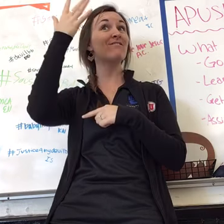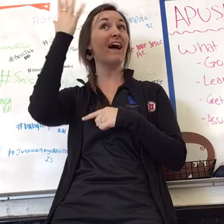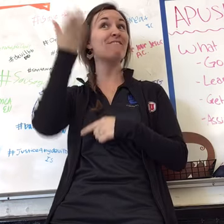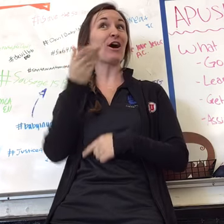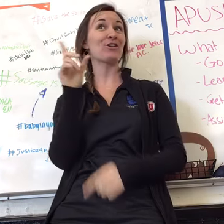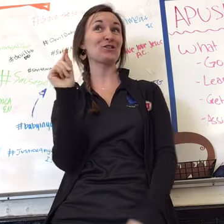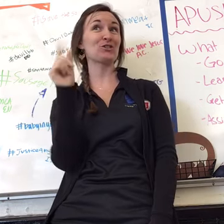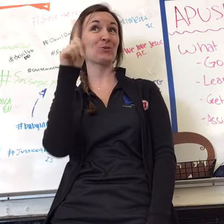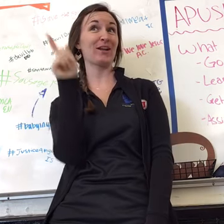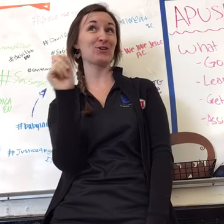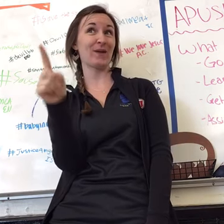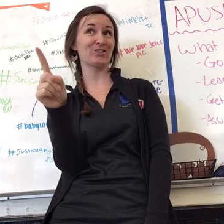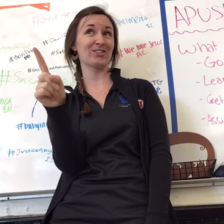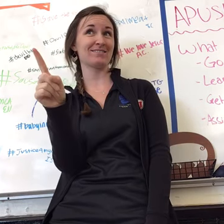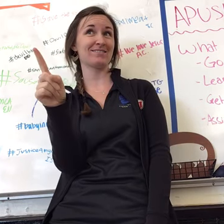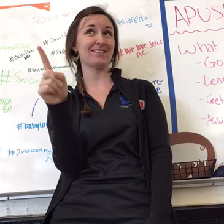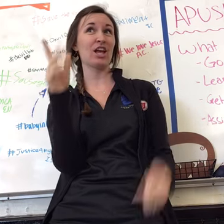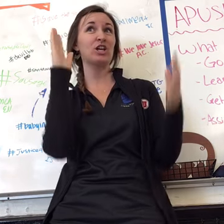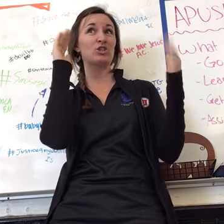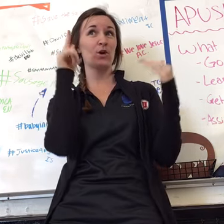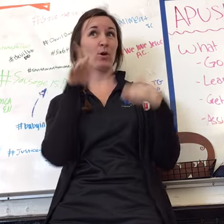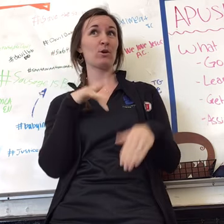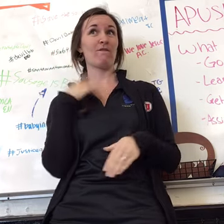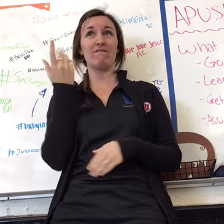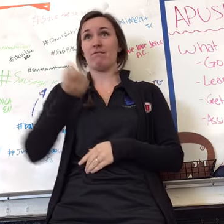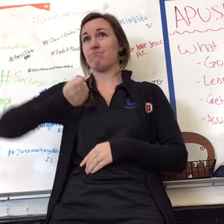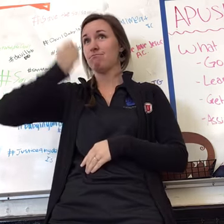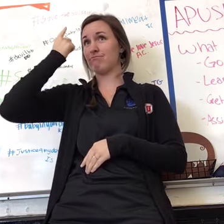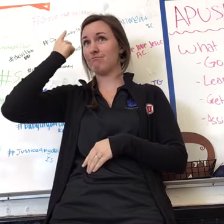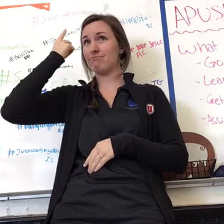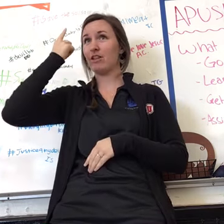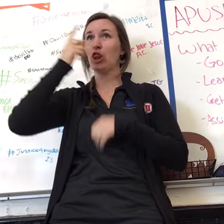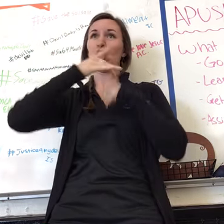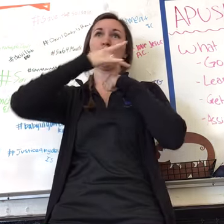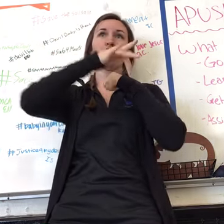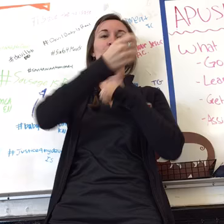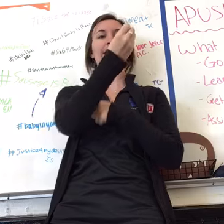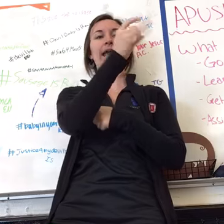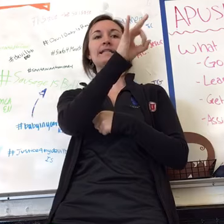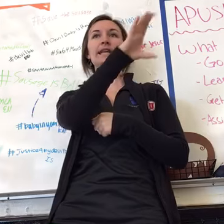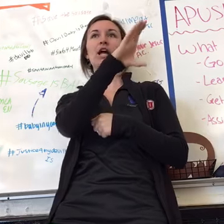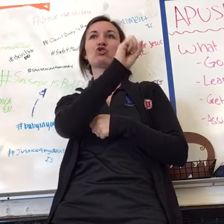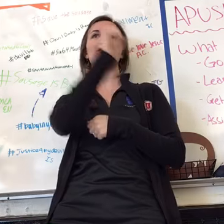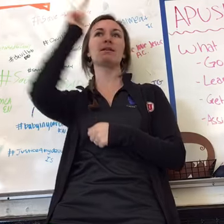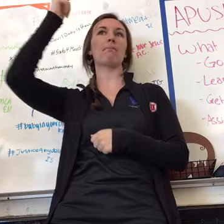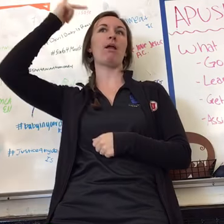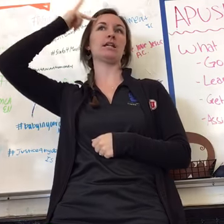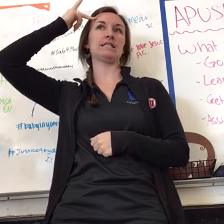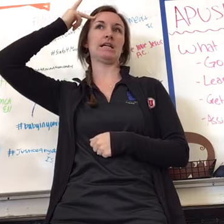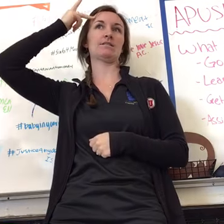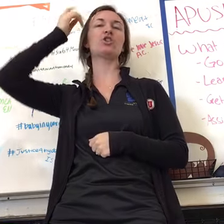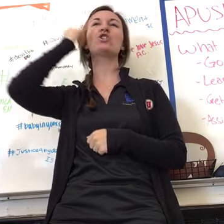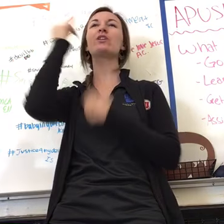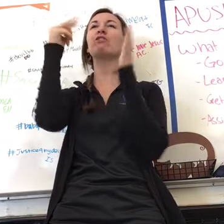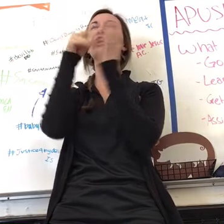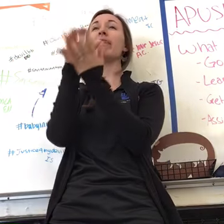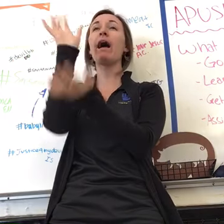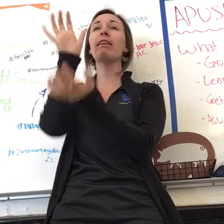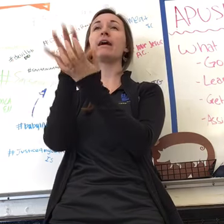I hope that you have a solid basis. If you look at Alligator Notes, so if you pull out your Alligator Notes, I'm going to